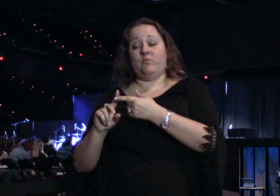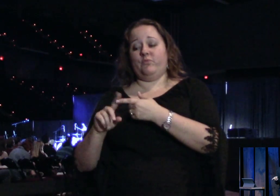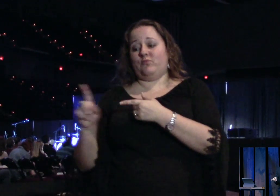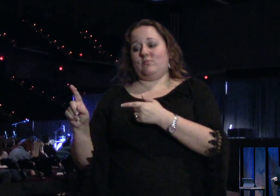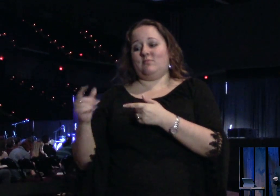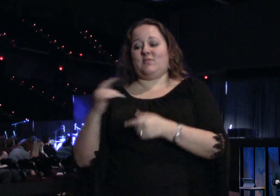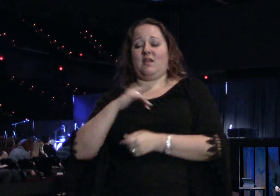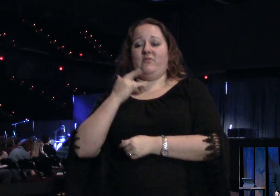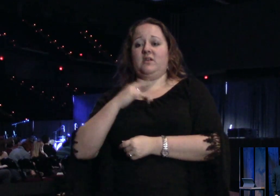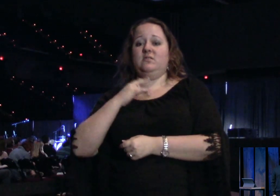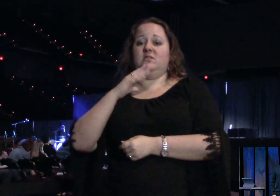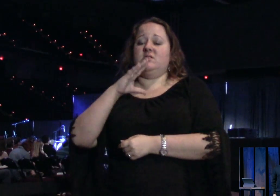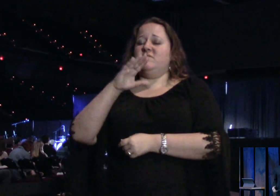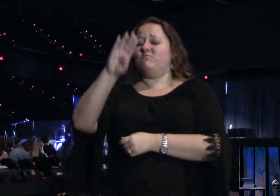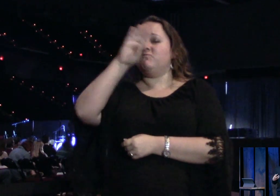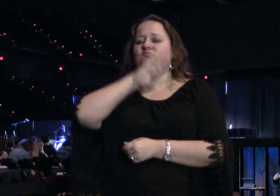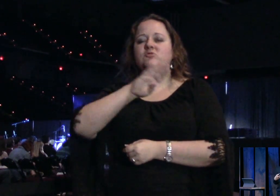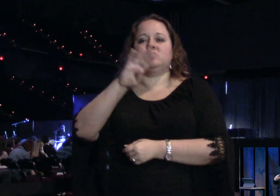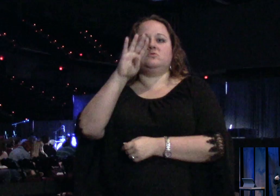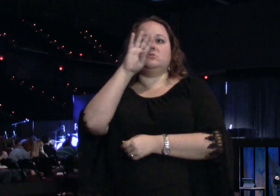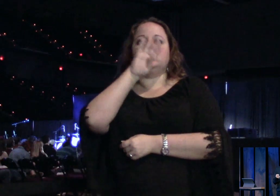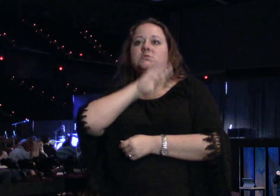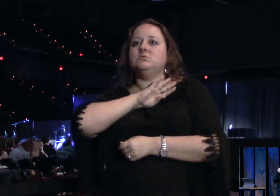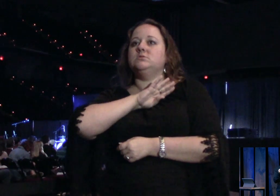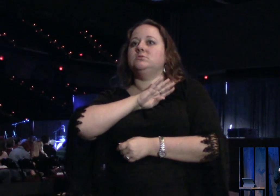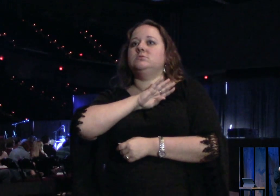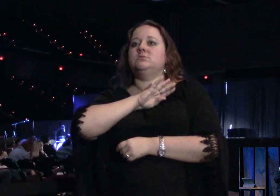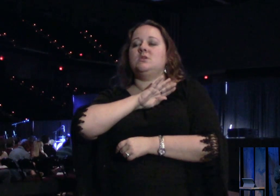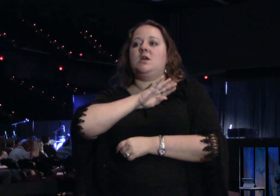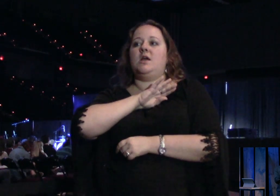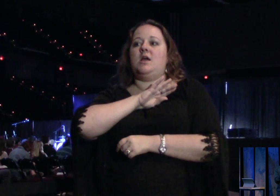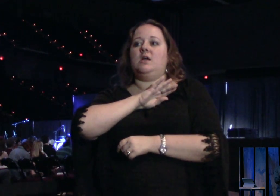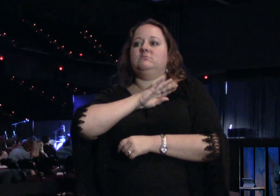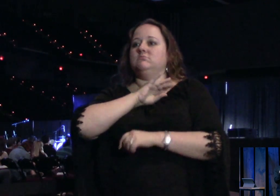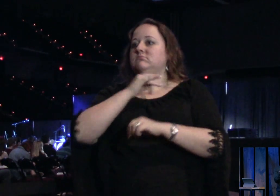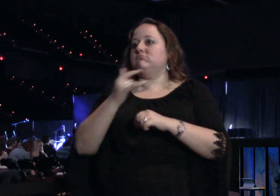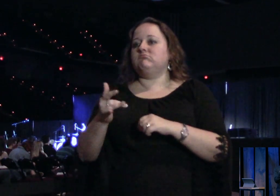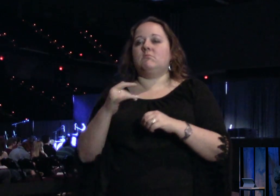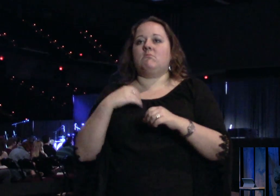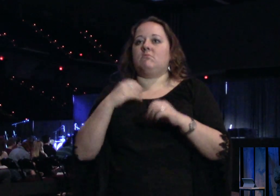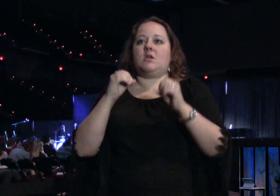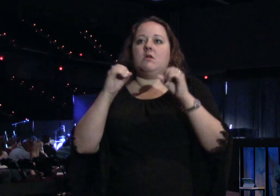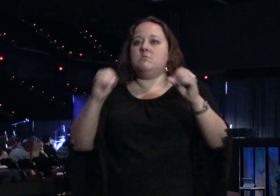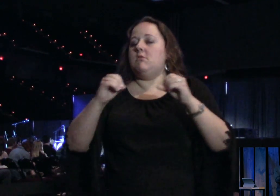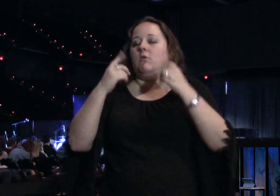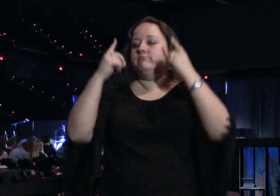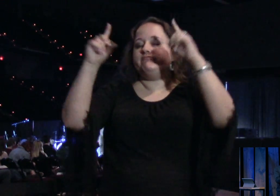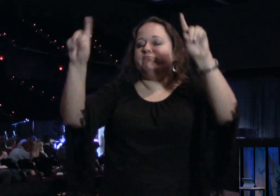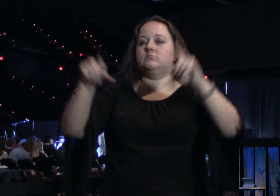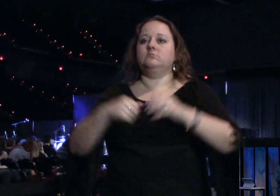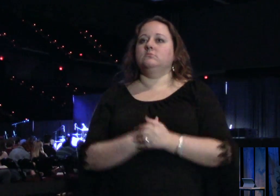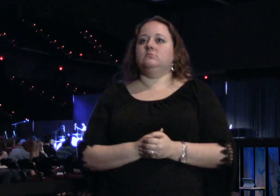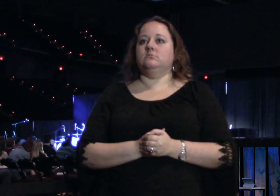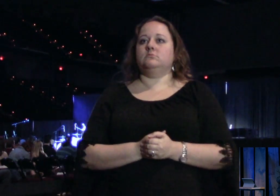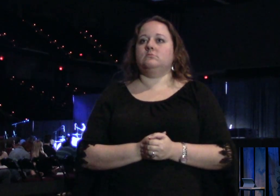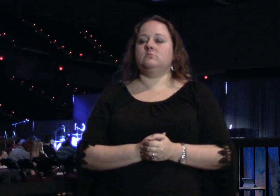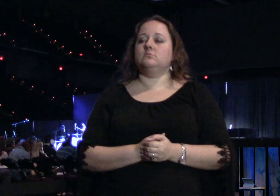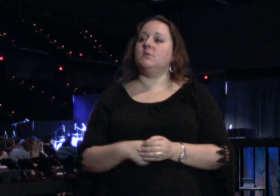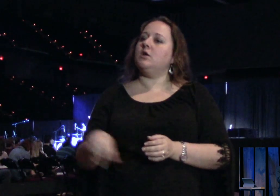And the other place will leave us feeling frustratingly empty.